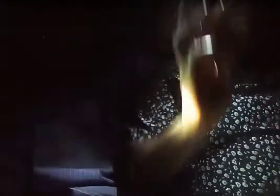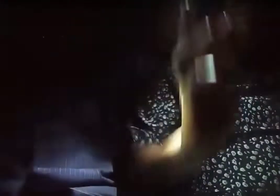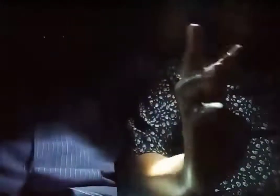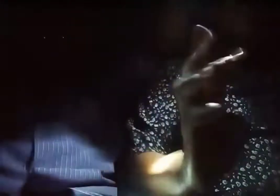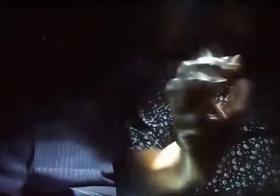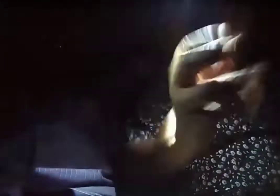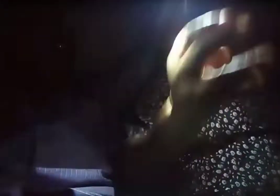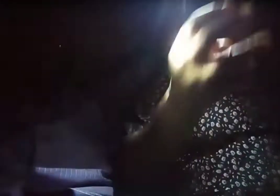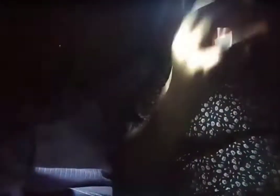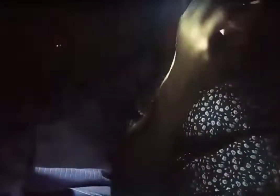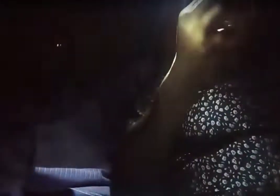742.